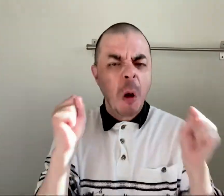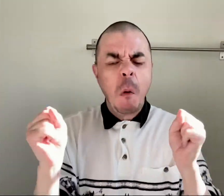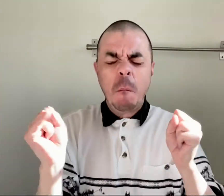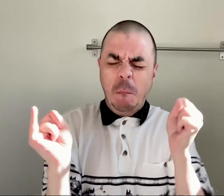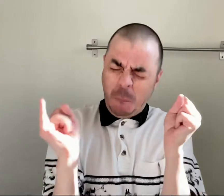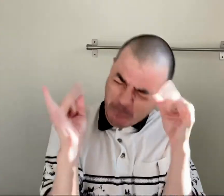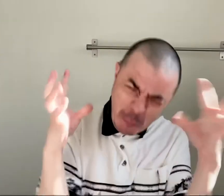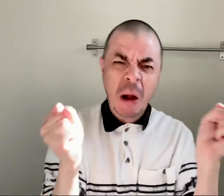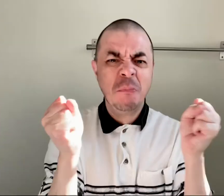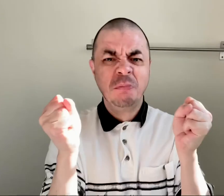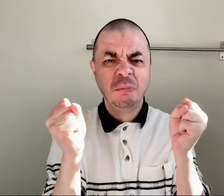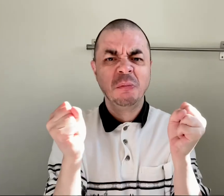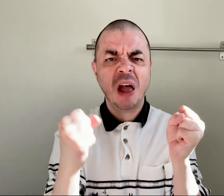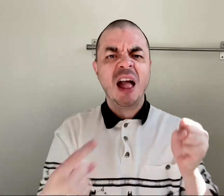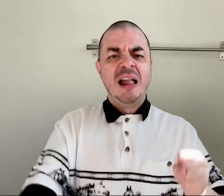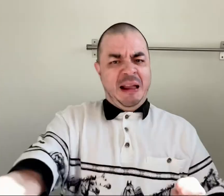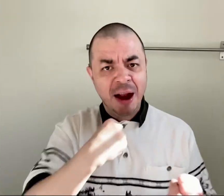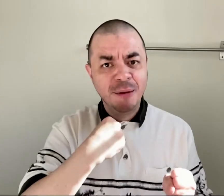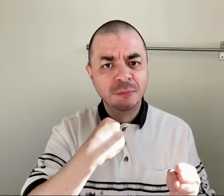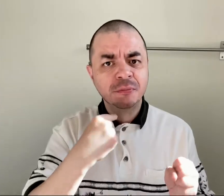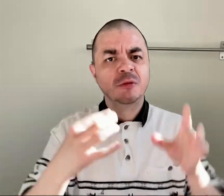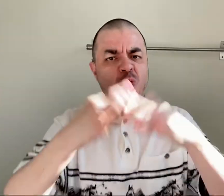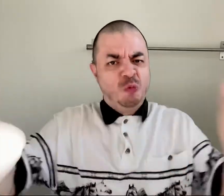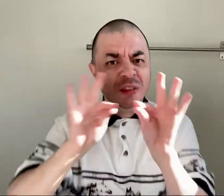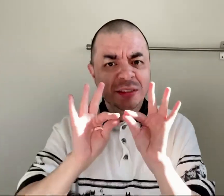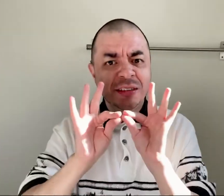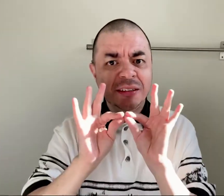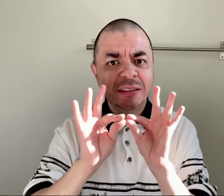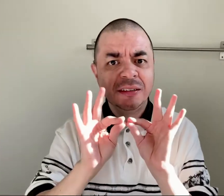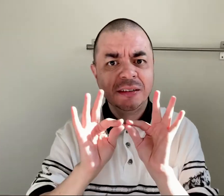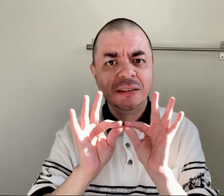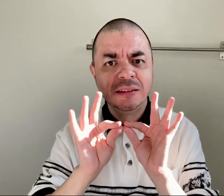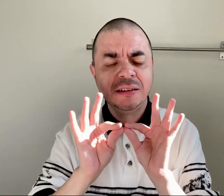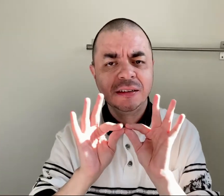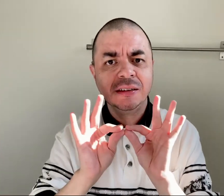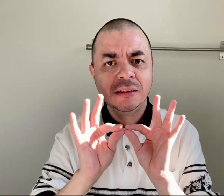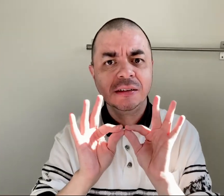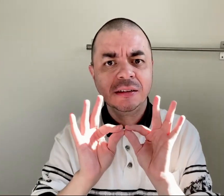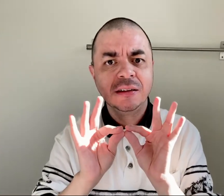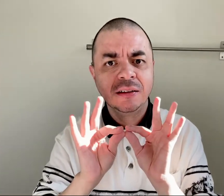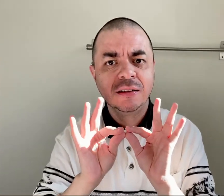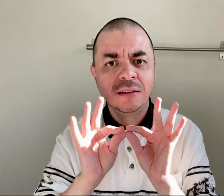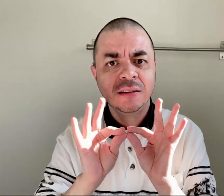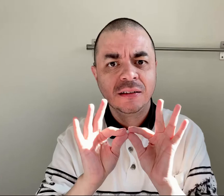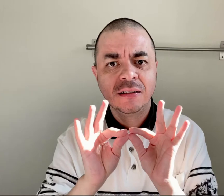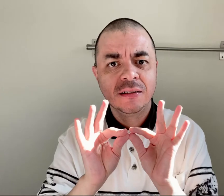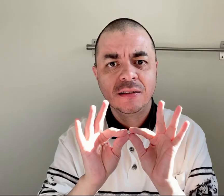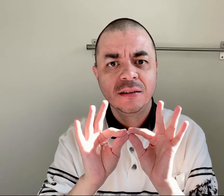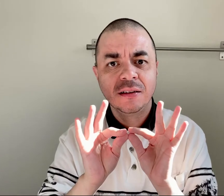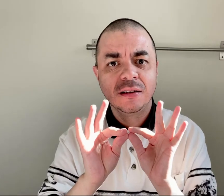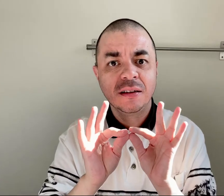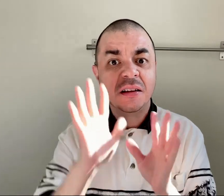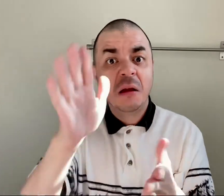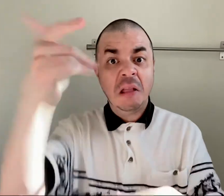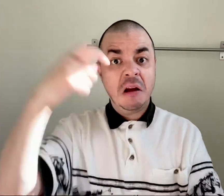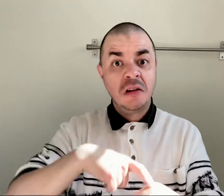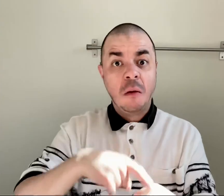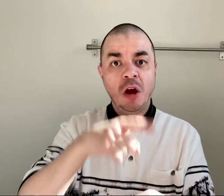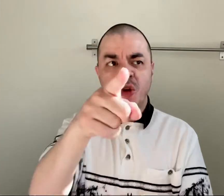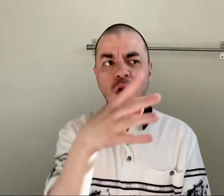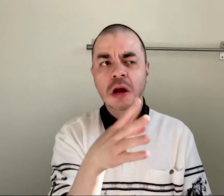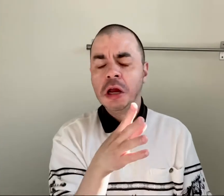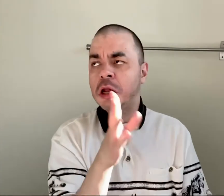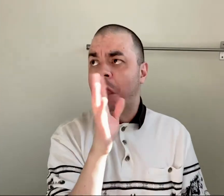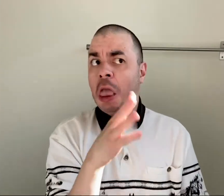really loud i'm worth it and the next time you